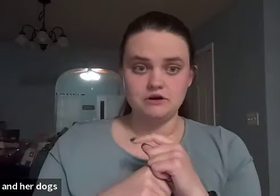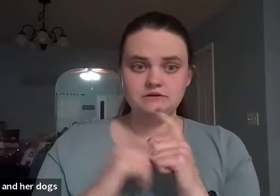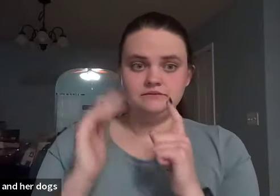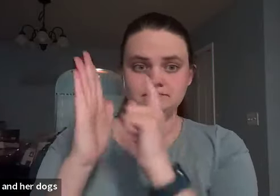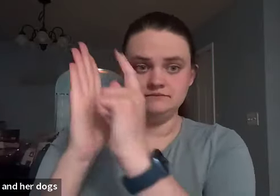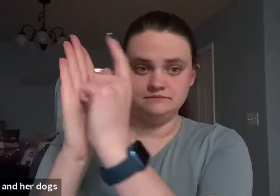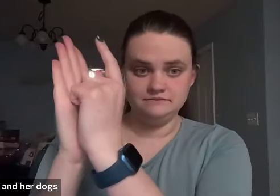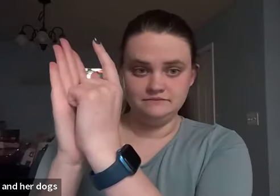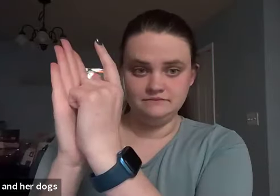Hour,